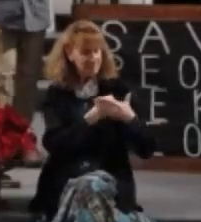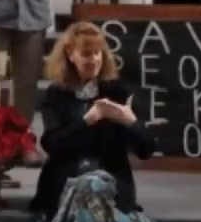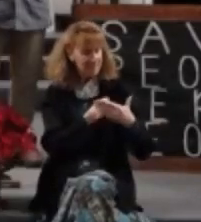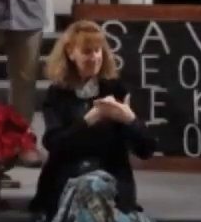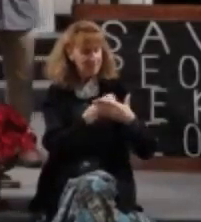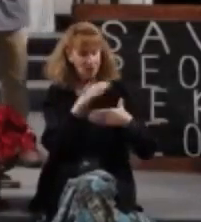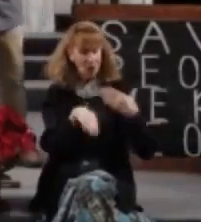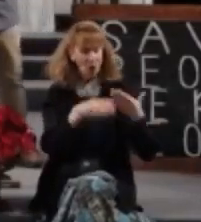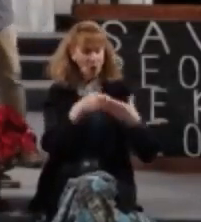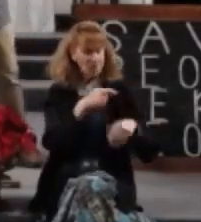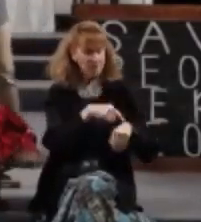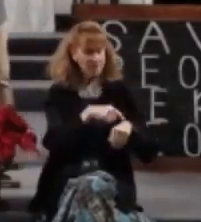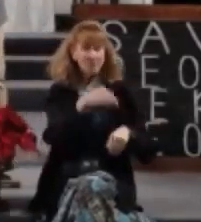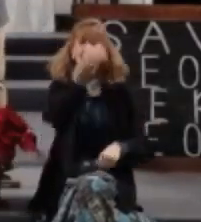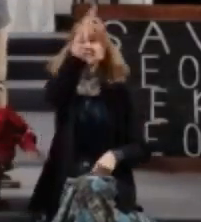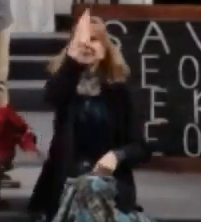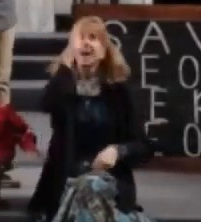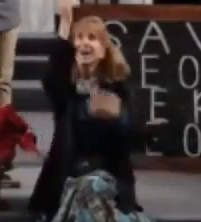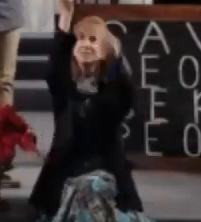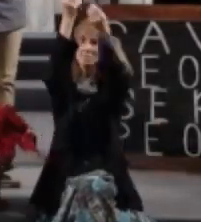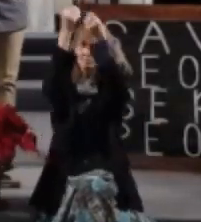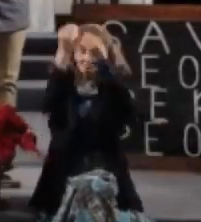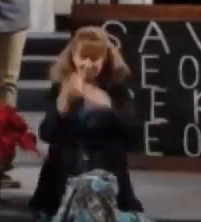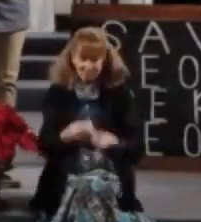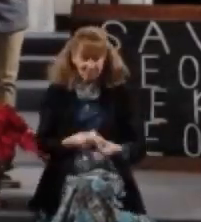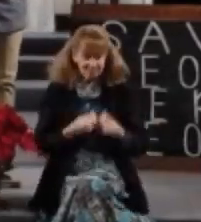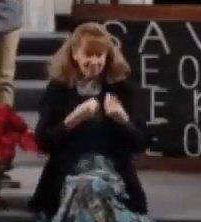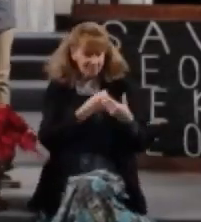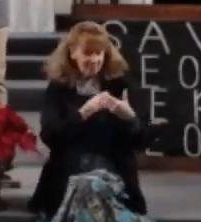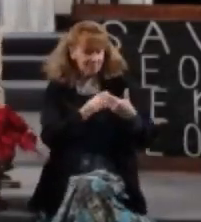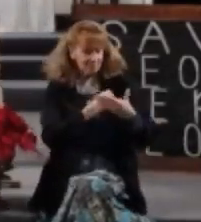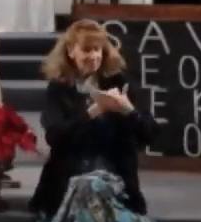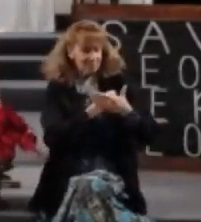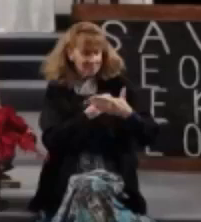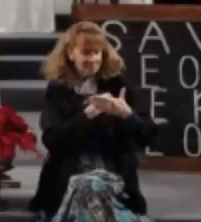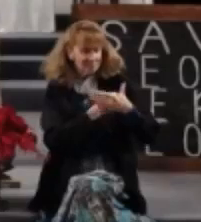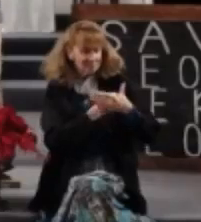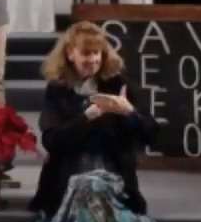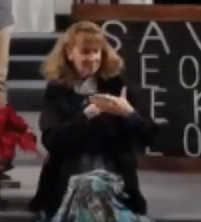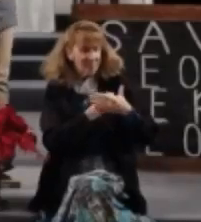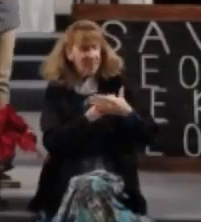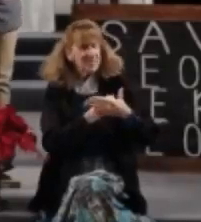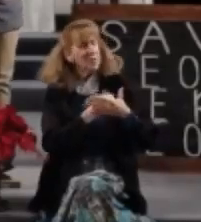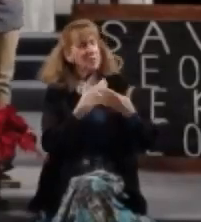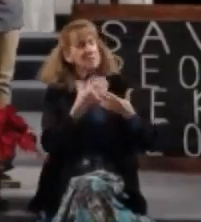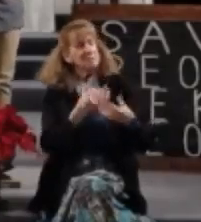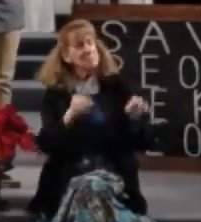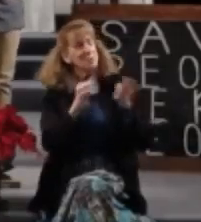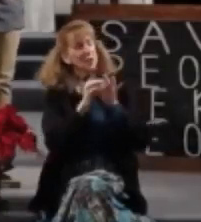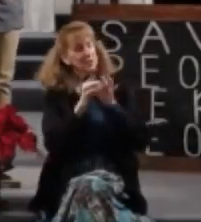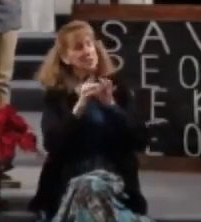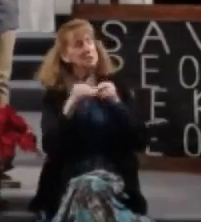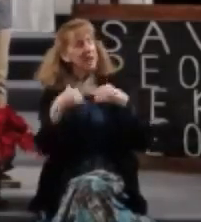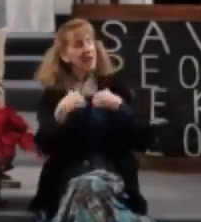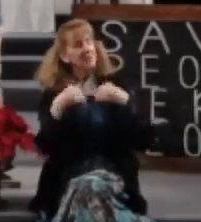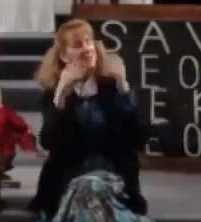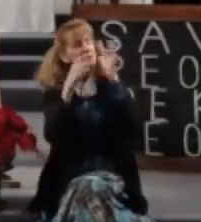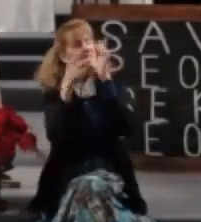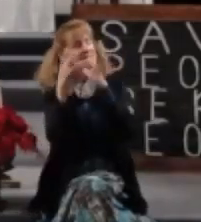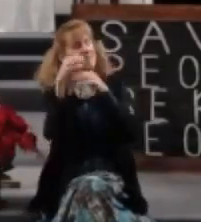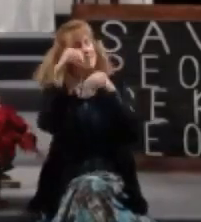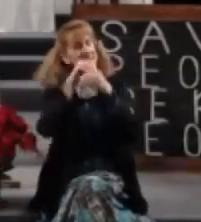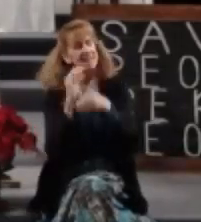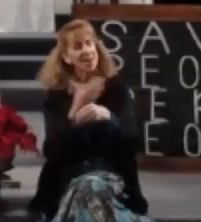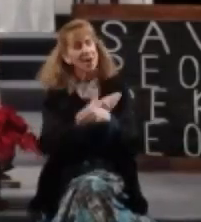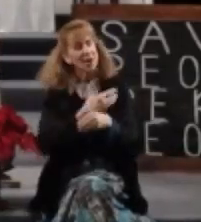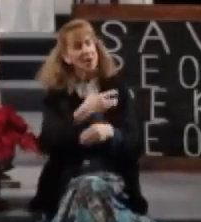commandments are to be on your hearts all the time. So impress them on your children. Teach them. Talk about them. Teach